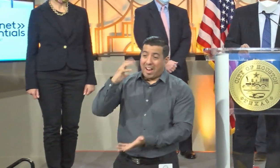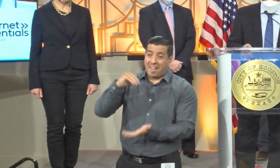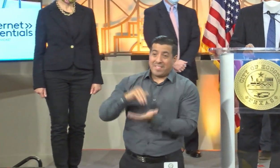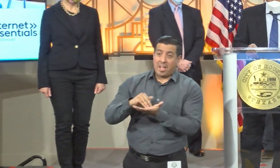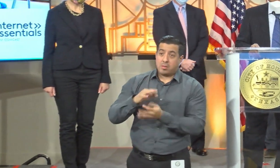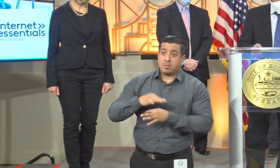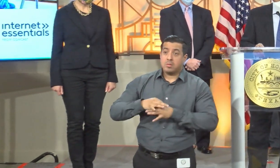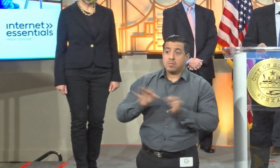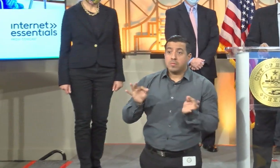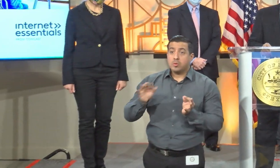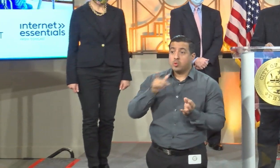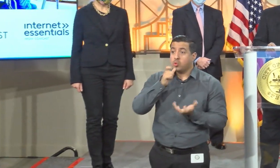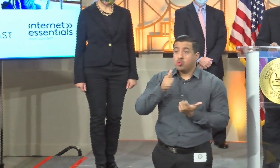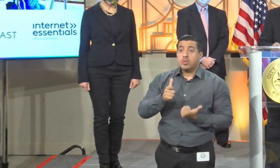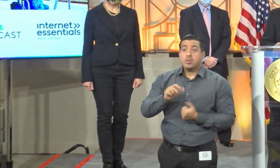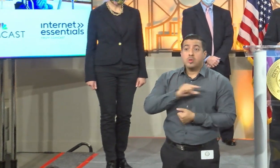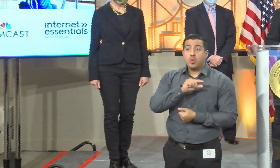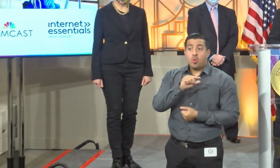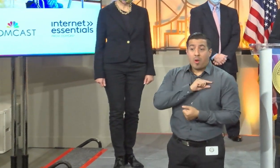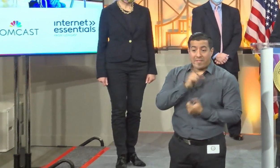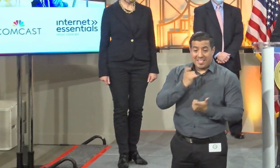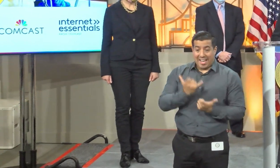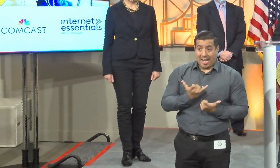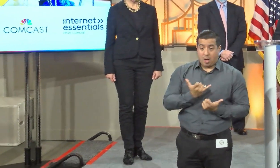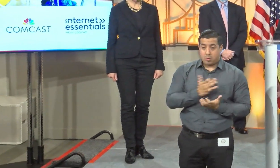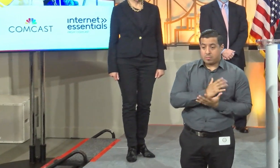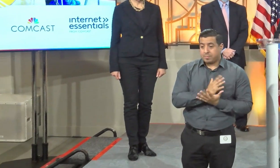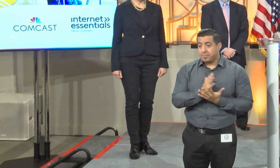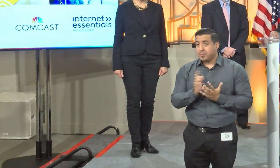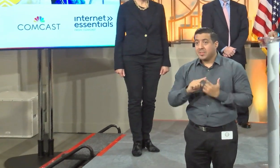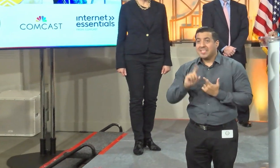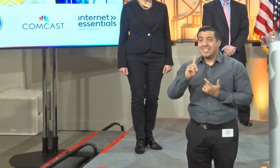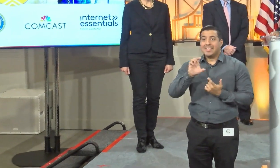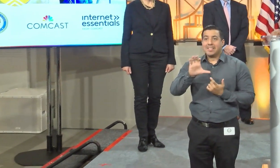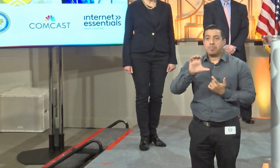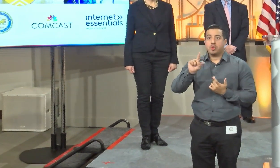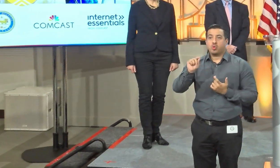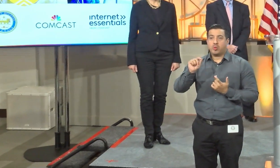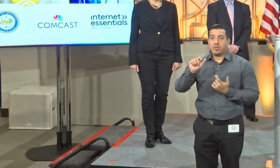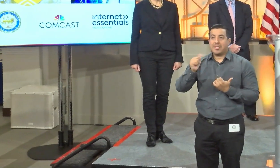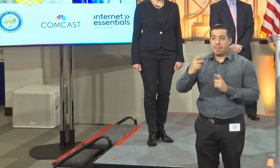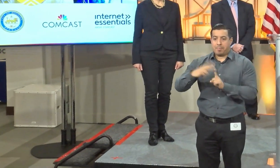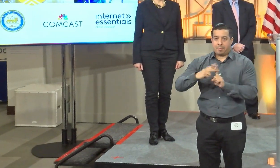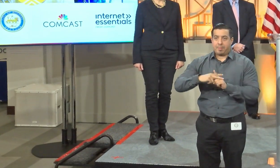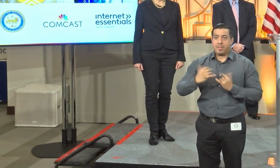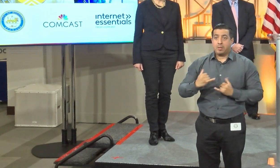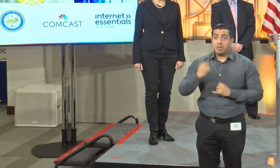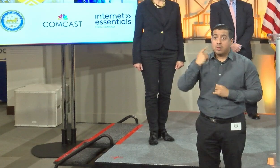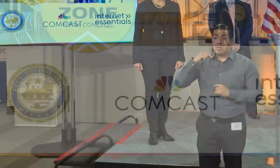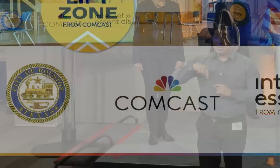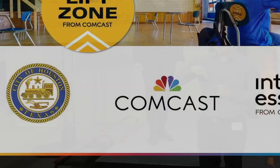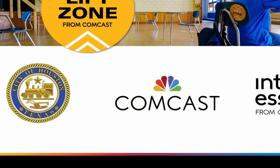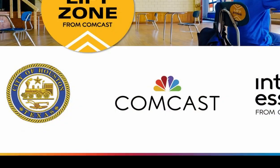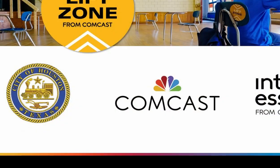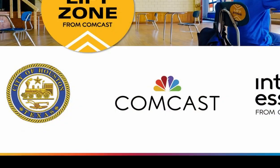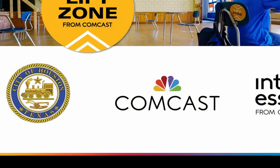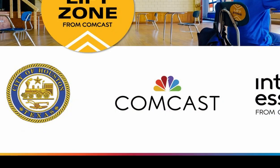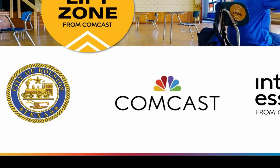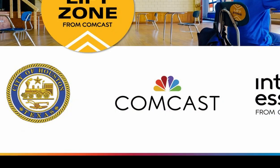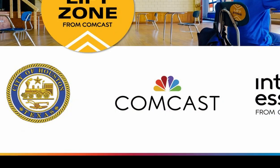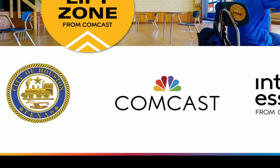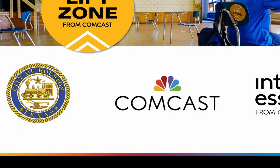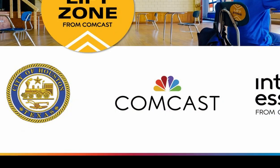vouchers to qualifying applicants from now until December 20th of this year. This agreement will ensure